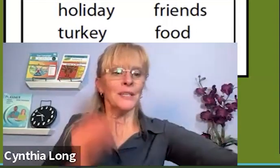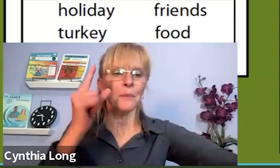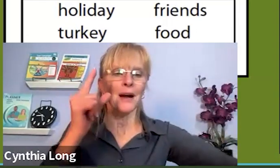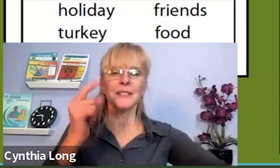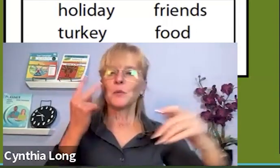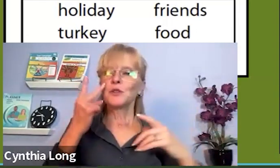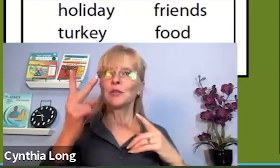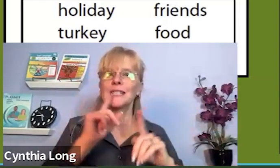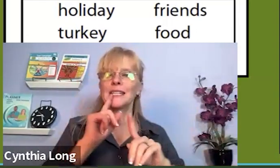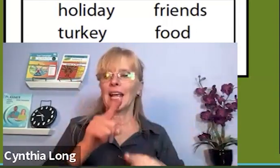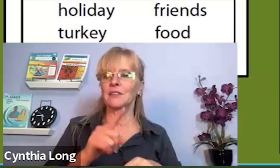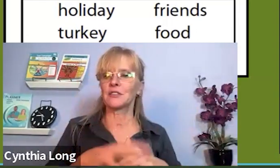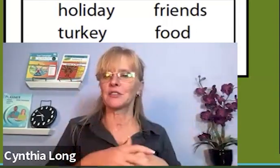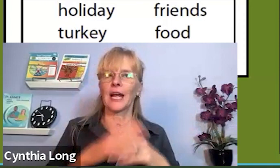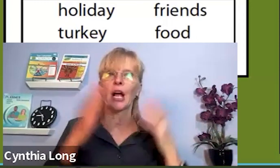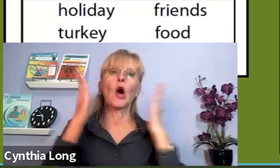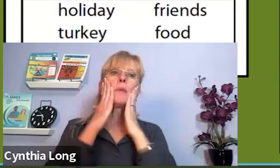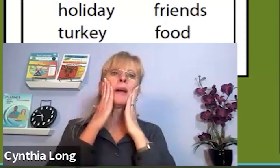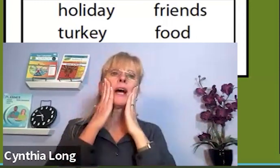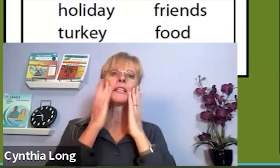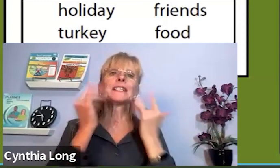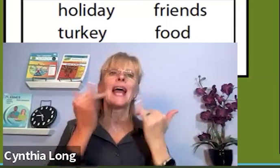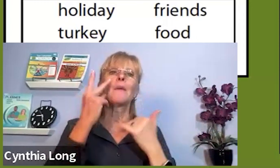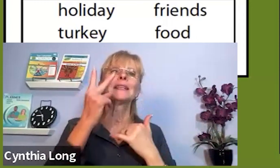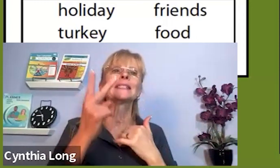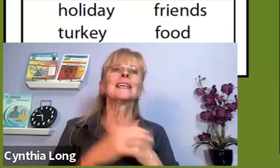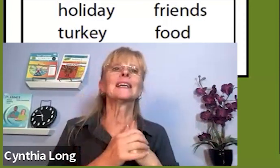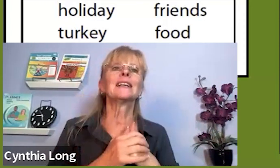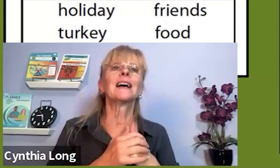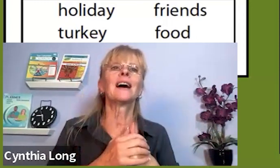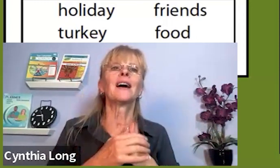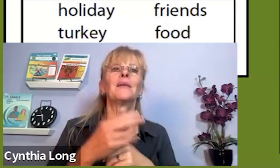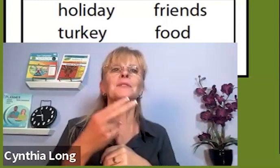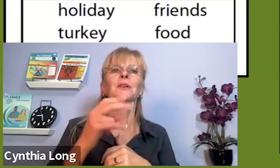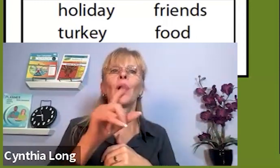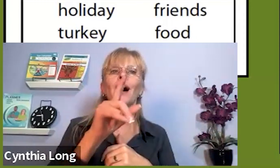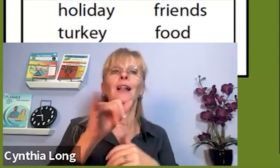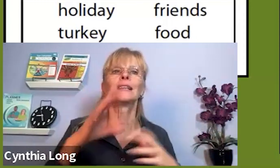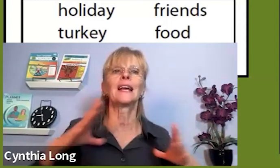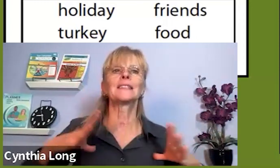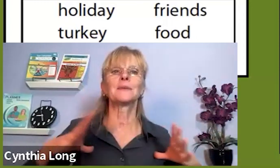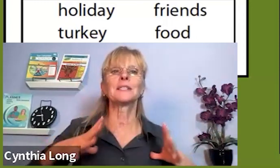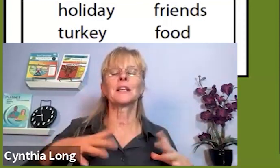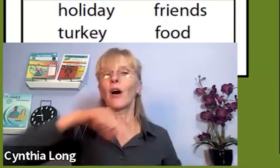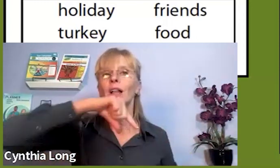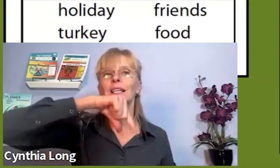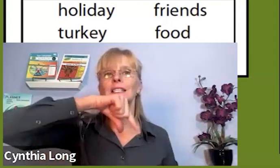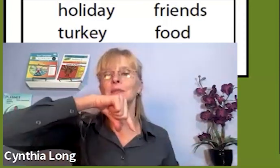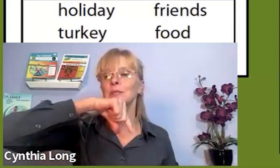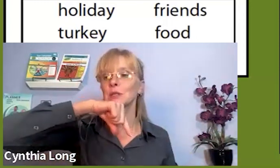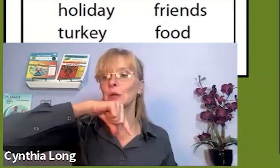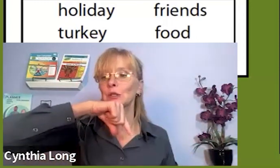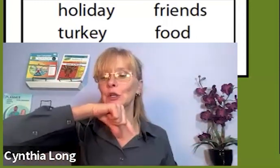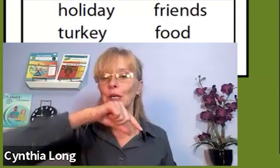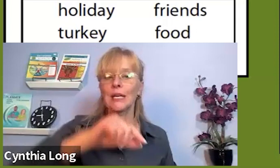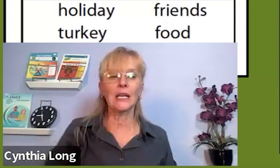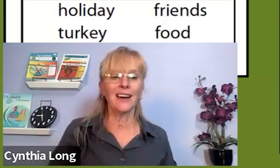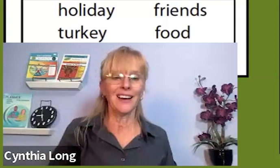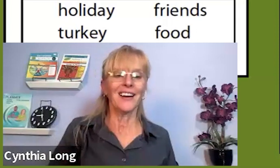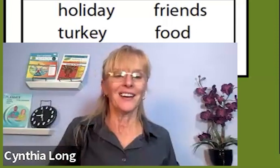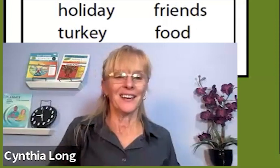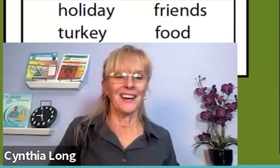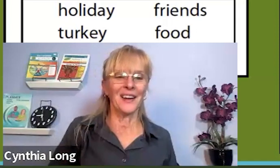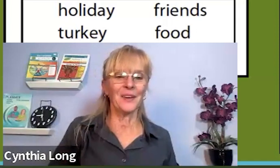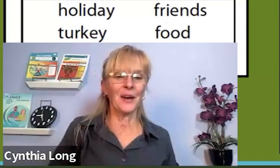It's always surprising when you see the answers. You're like, oh my gosh, now I see it. So holiday, someone said holiday, someone saw